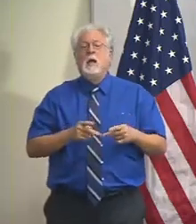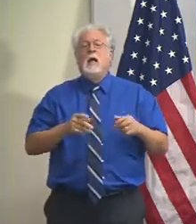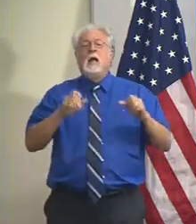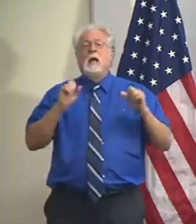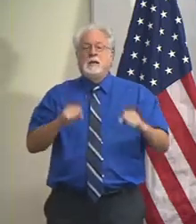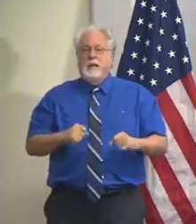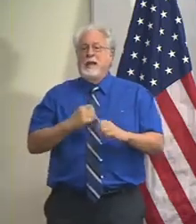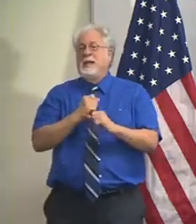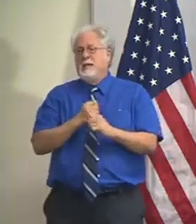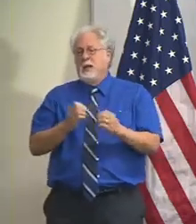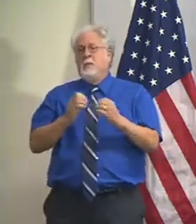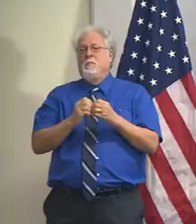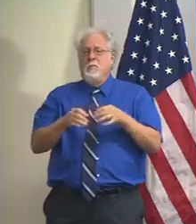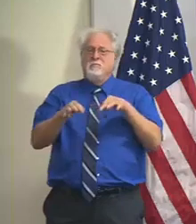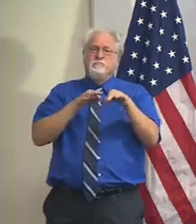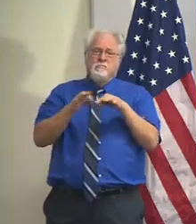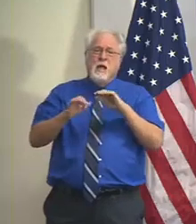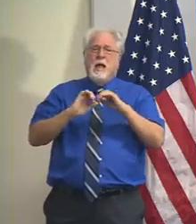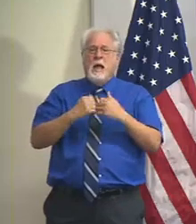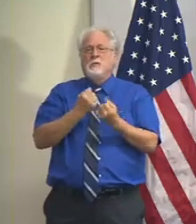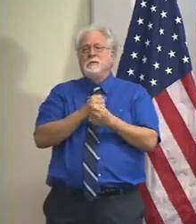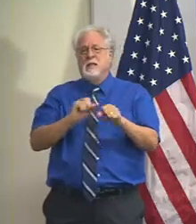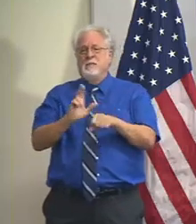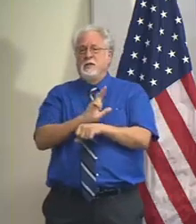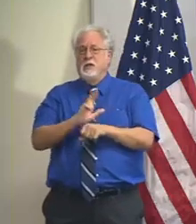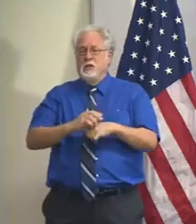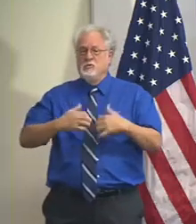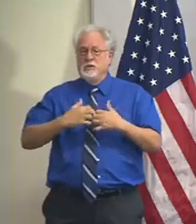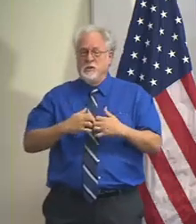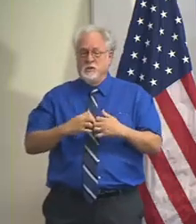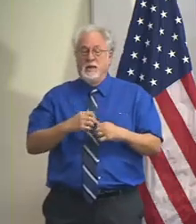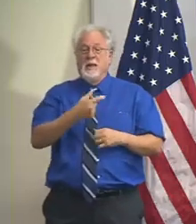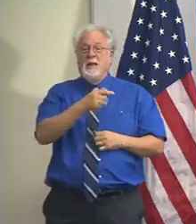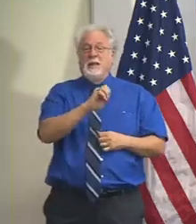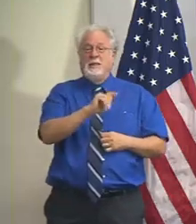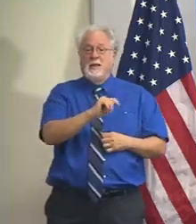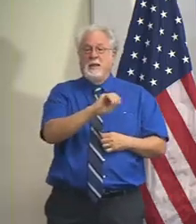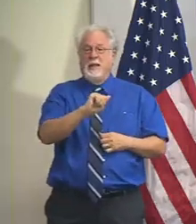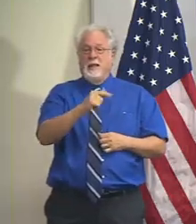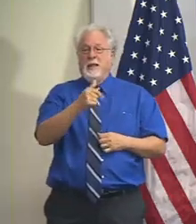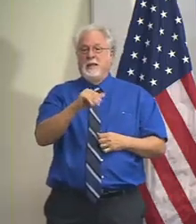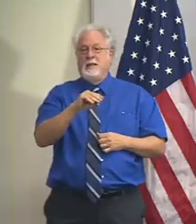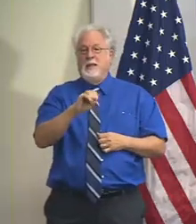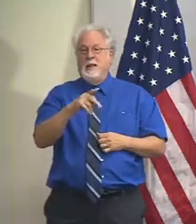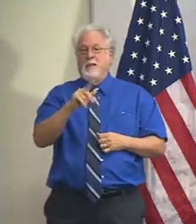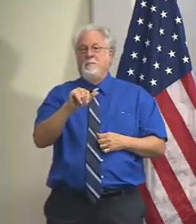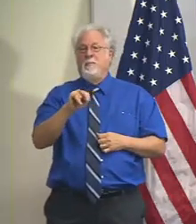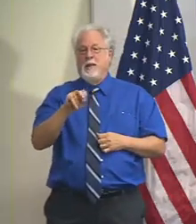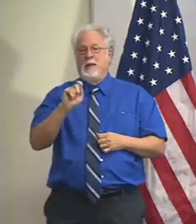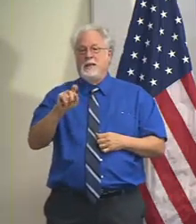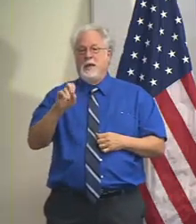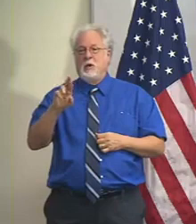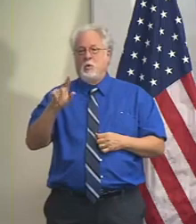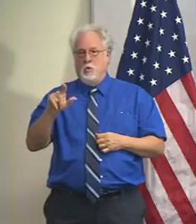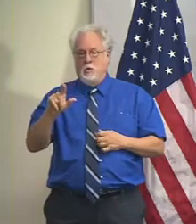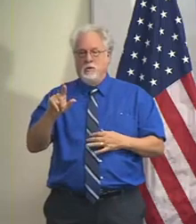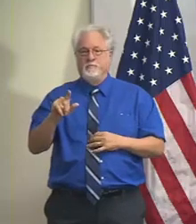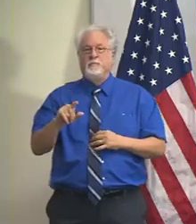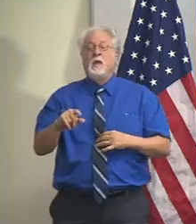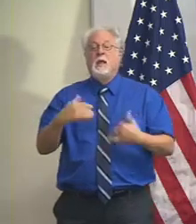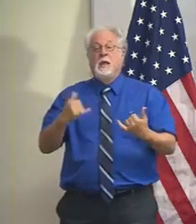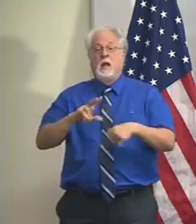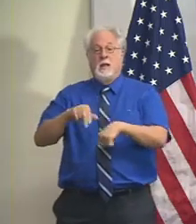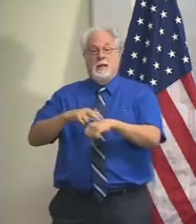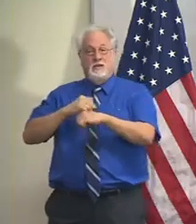get more details on how to safely use generators at getagameplan.org. I'll update on the National